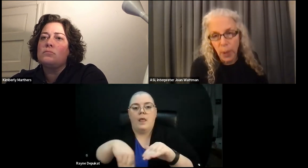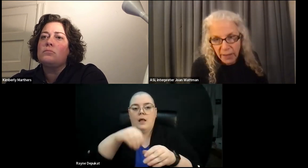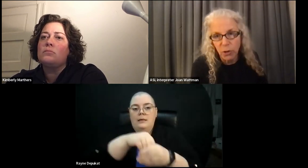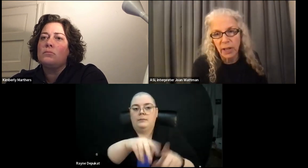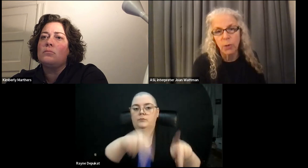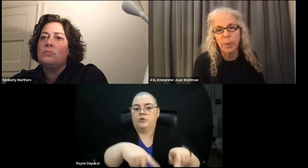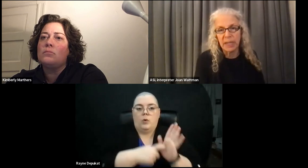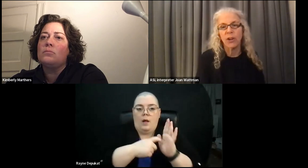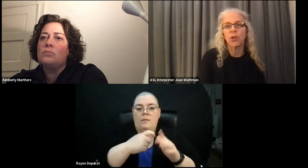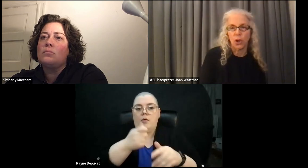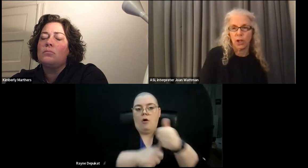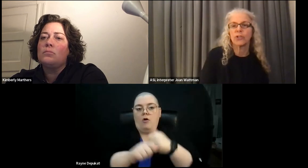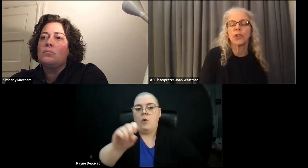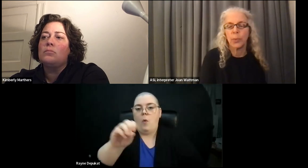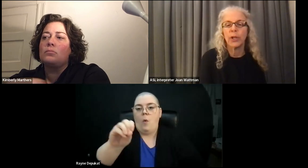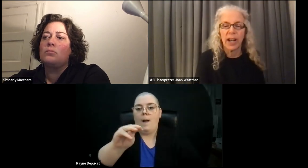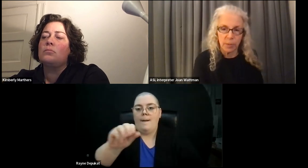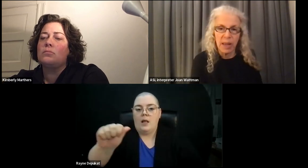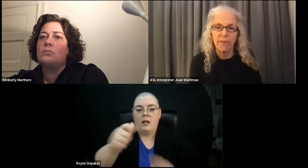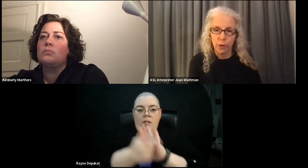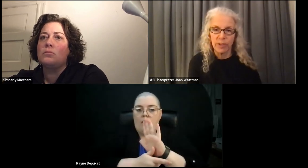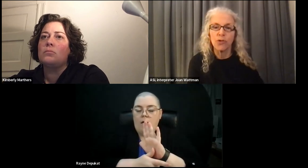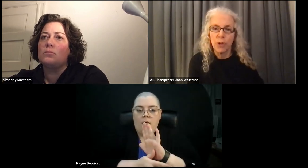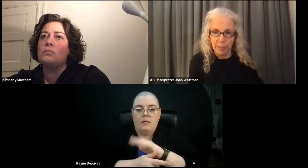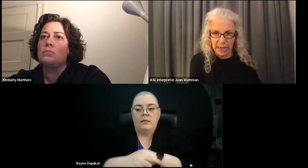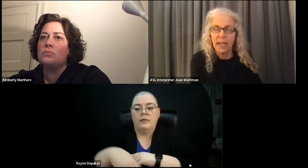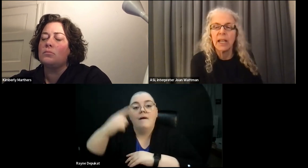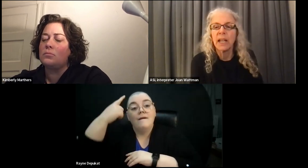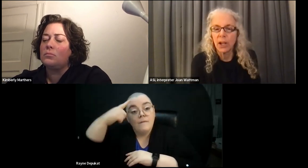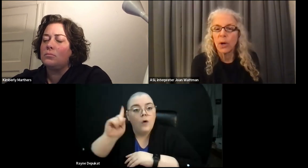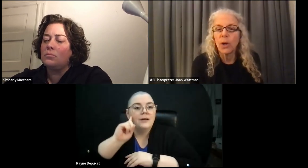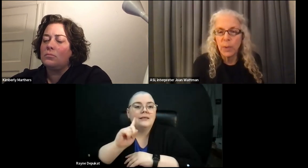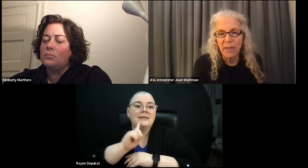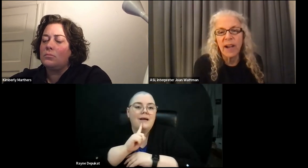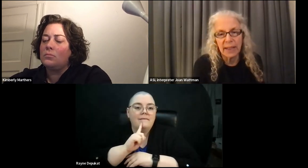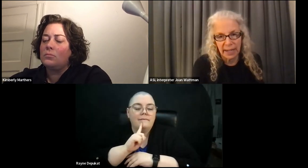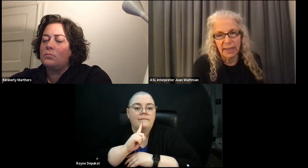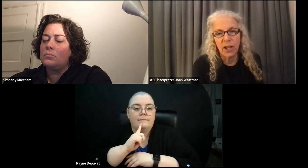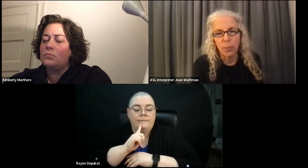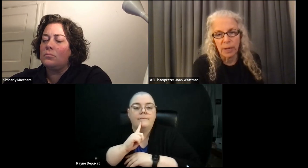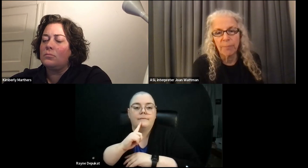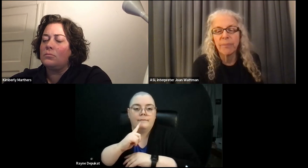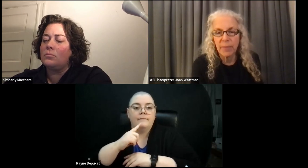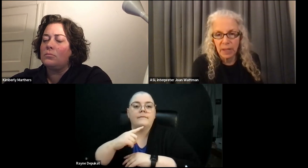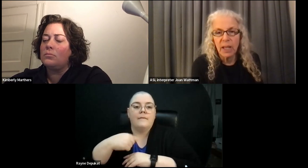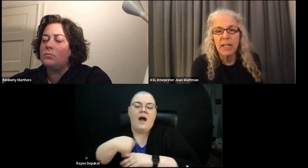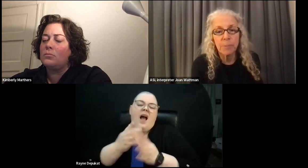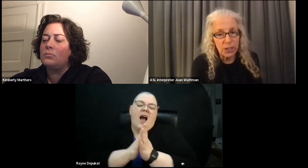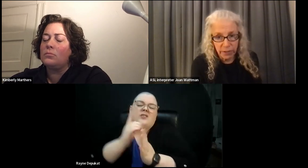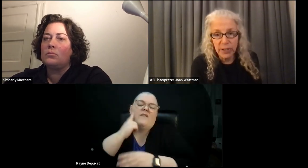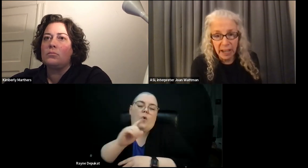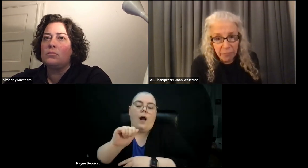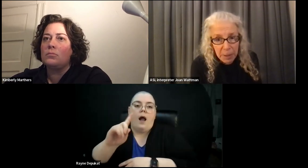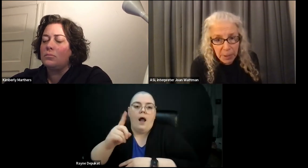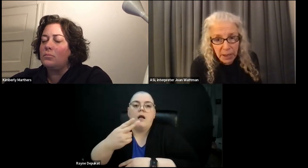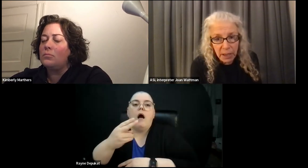use the waiver on the open meeting law so that we could have a platform of streaming without violating the OMA,